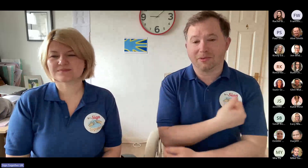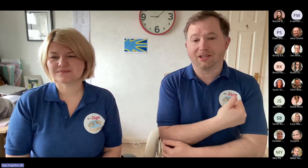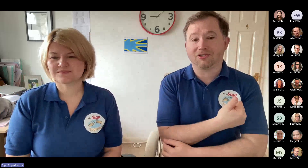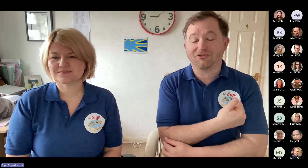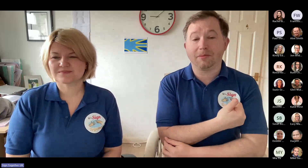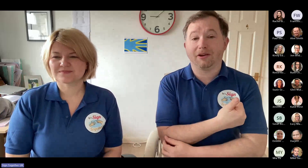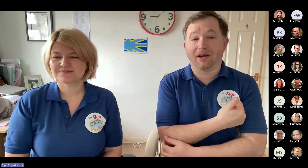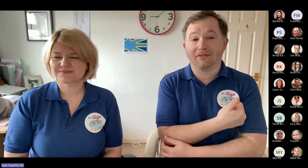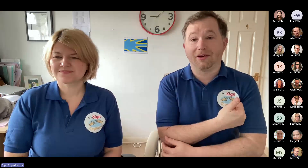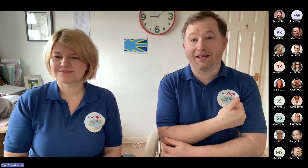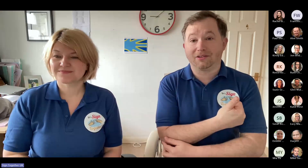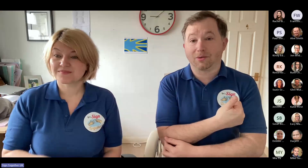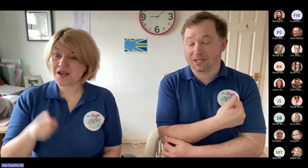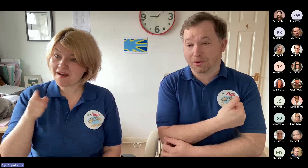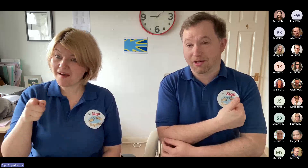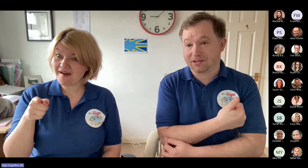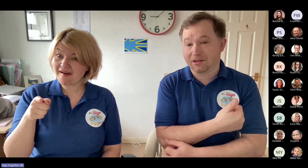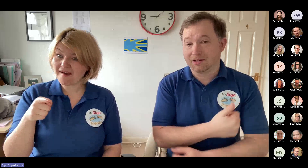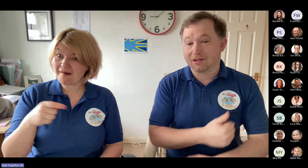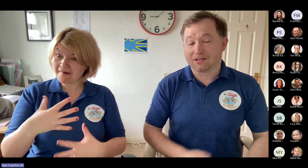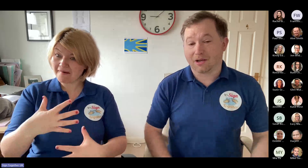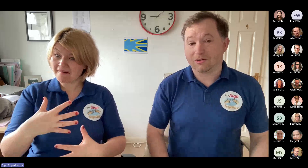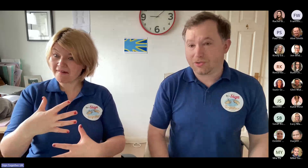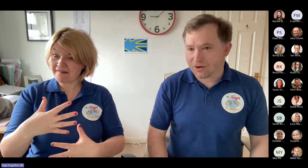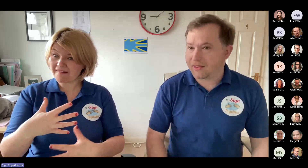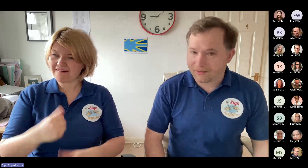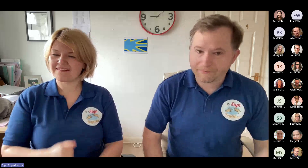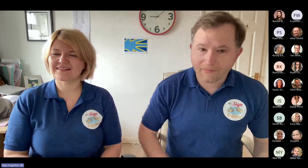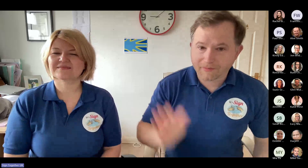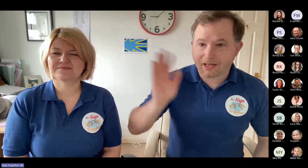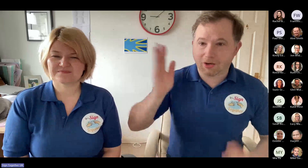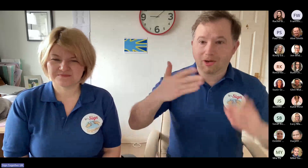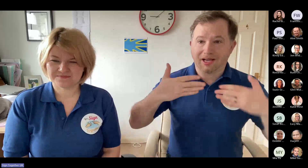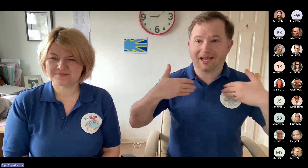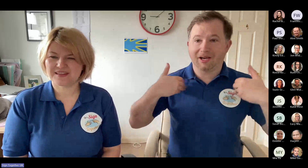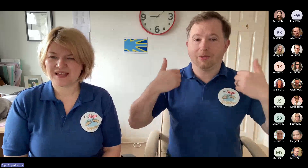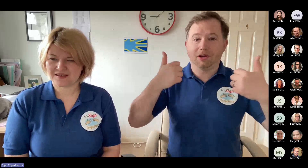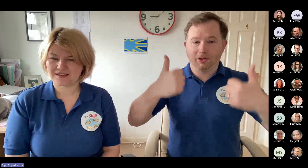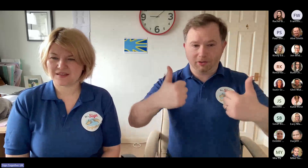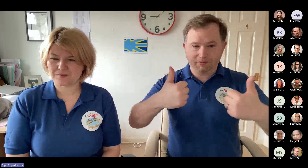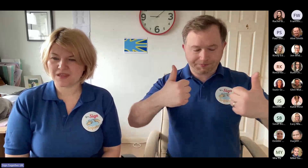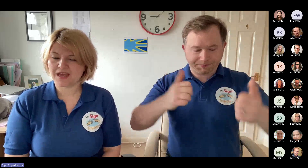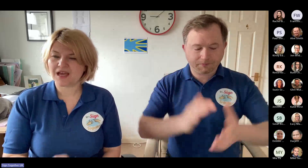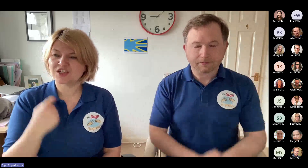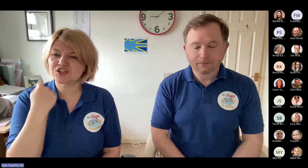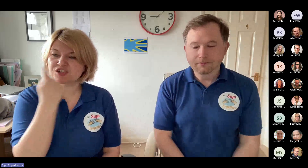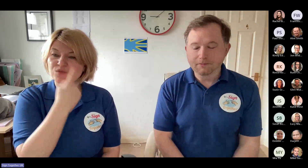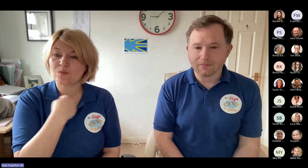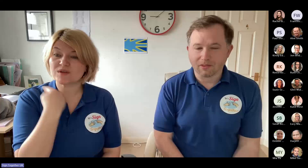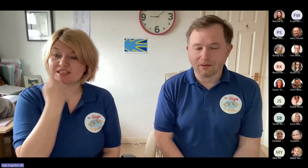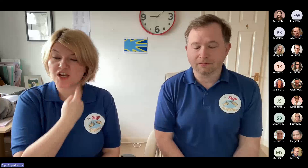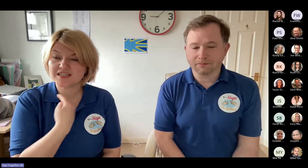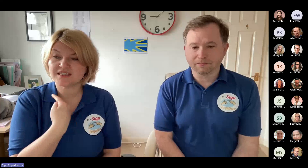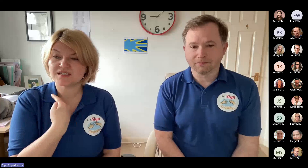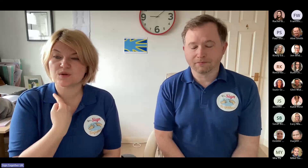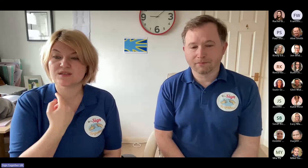be extremely grateful and quite surprised. So do try that. Hello, how are you? And notice when we're signing these words,